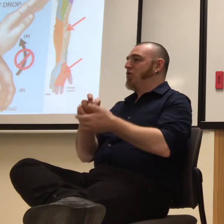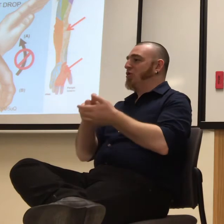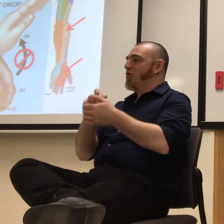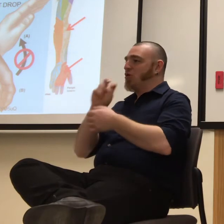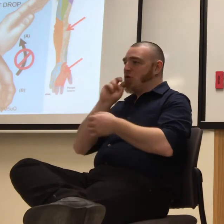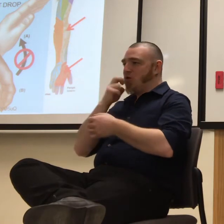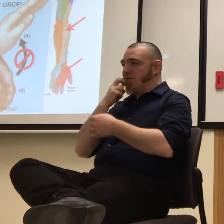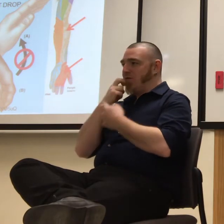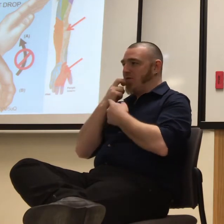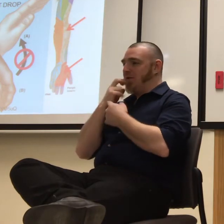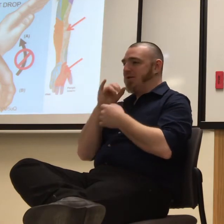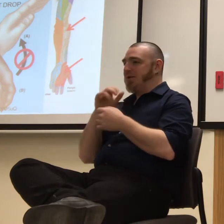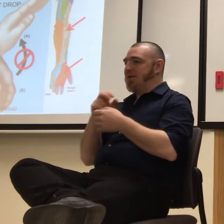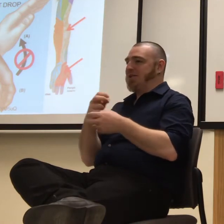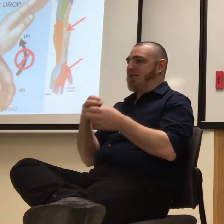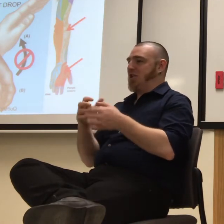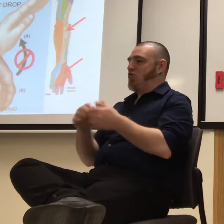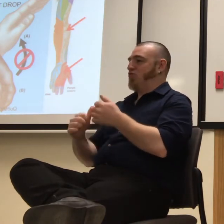Placing my hands.